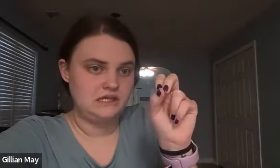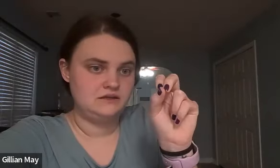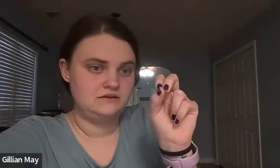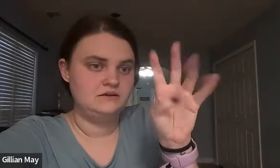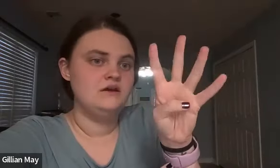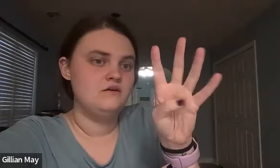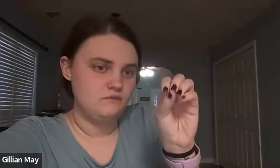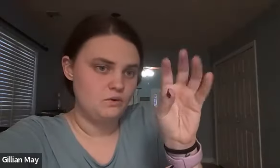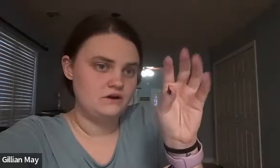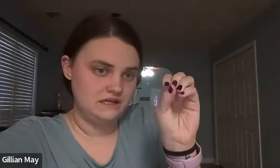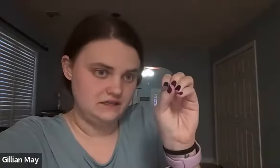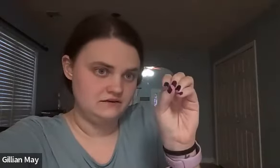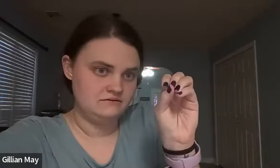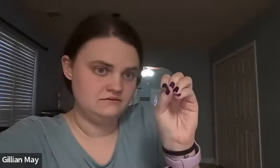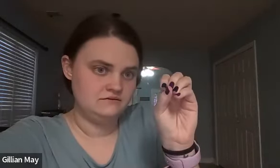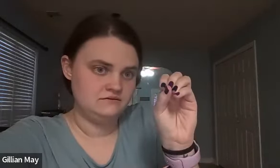30, 40,